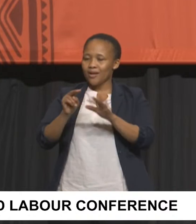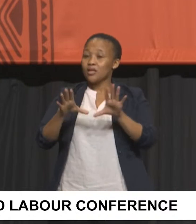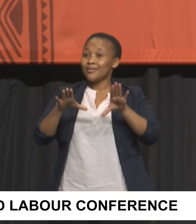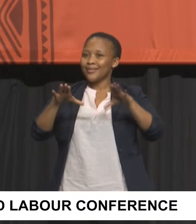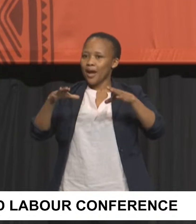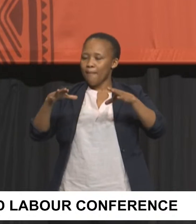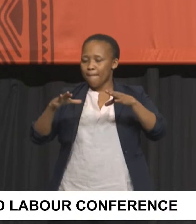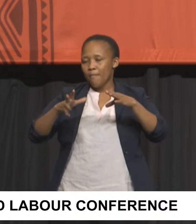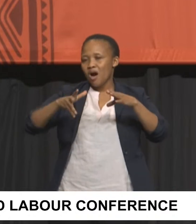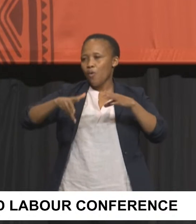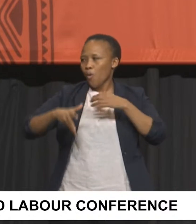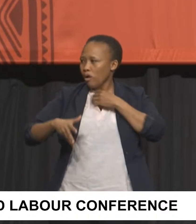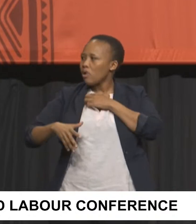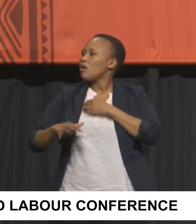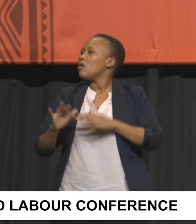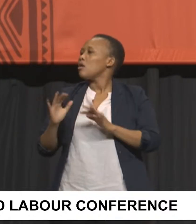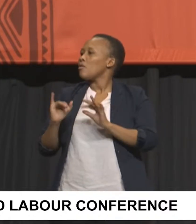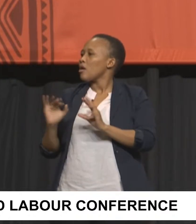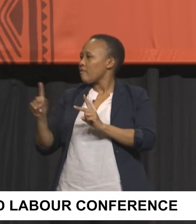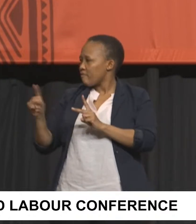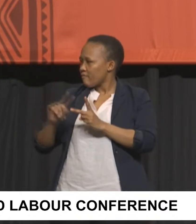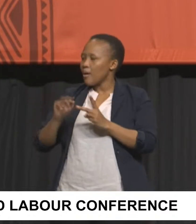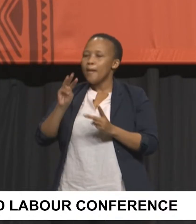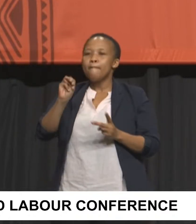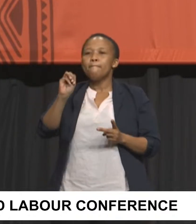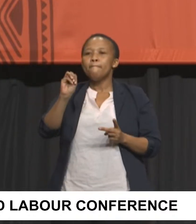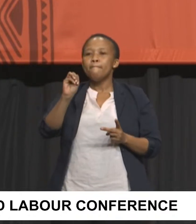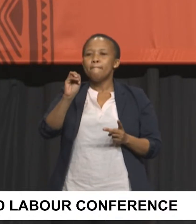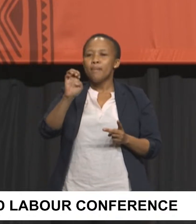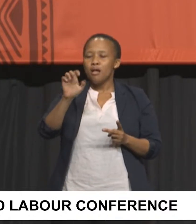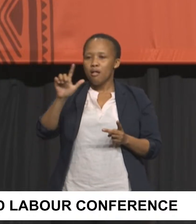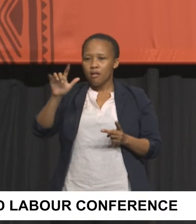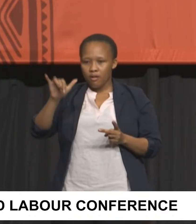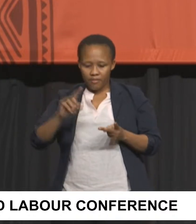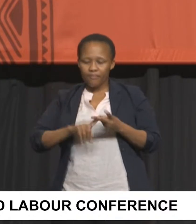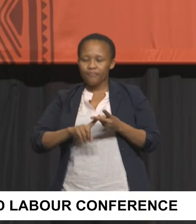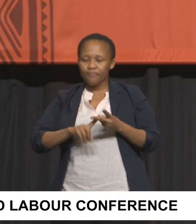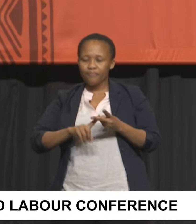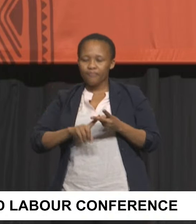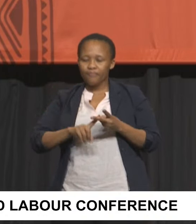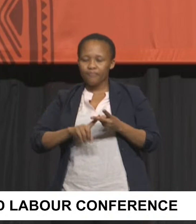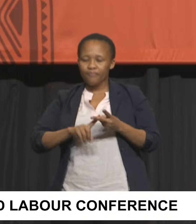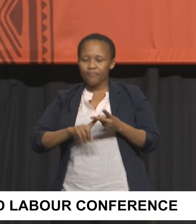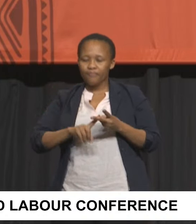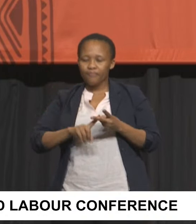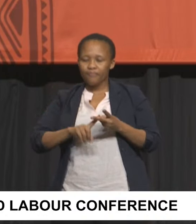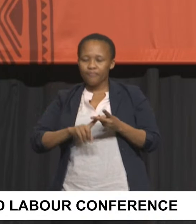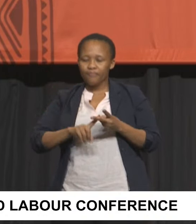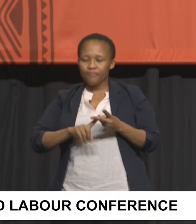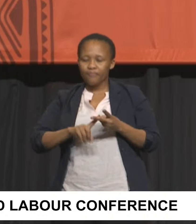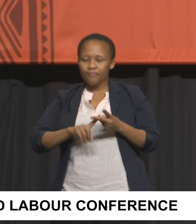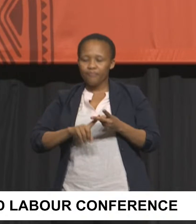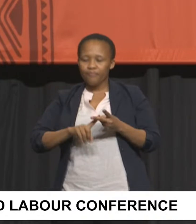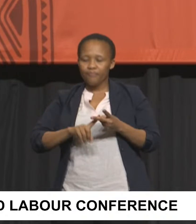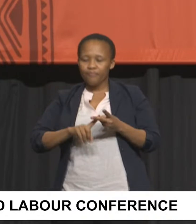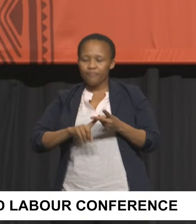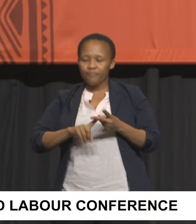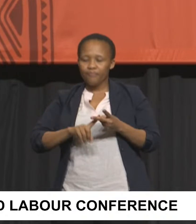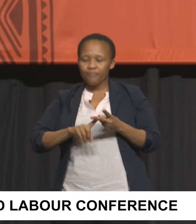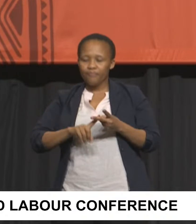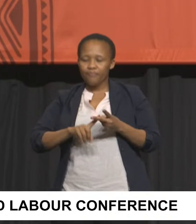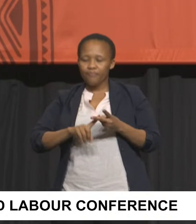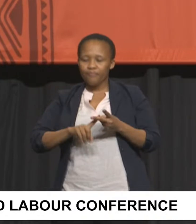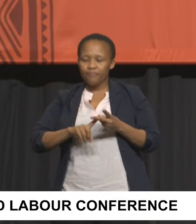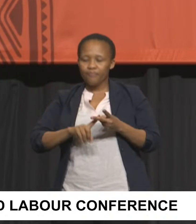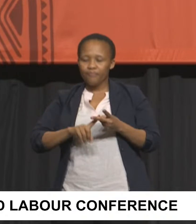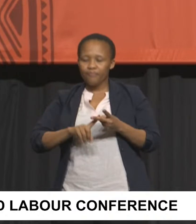co-moderators, Meli and Rebecca, in just a moment. But just a quick welcome and some housekeeping as well. Please